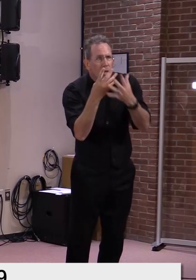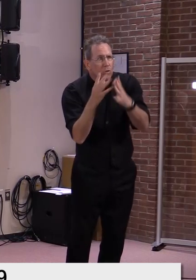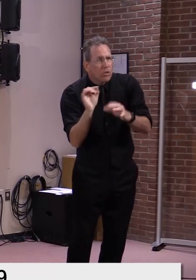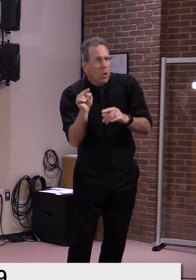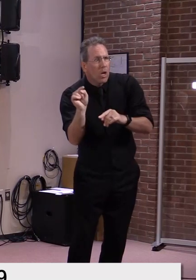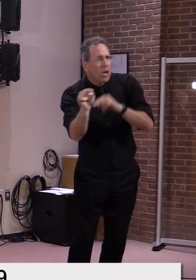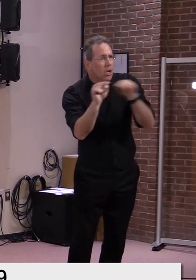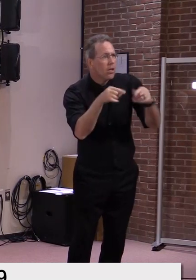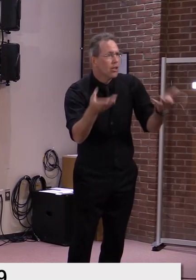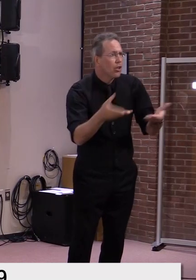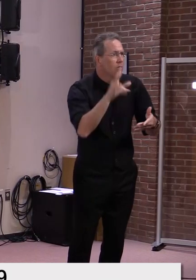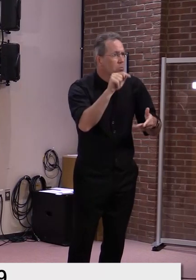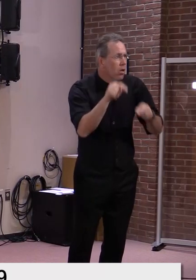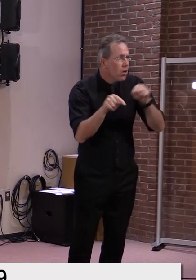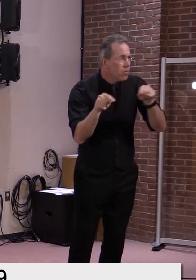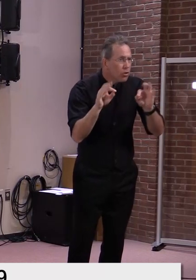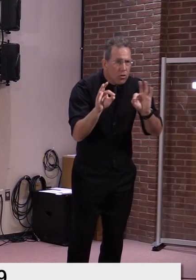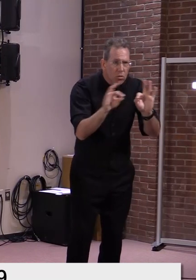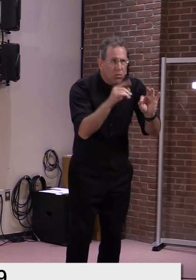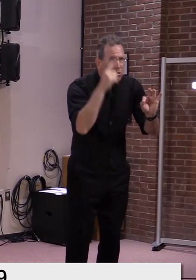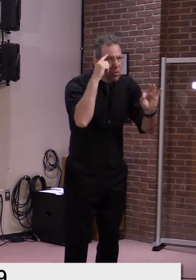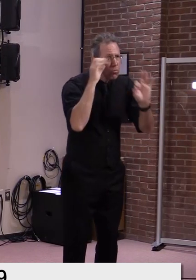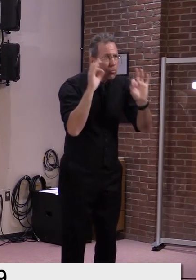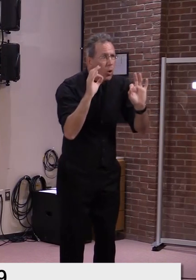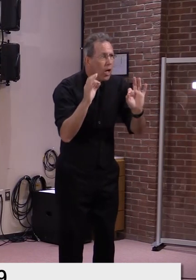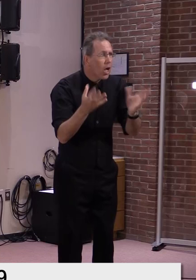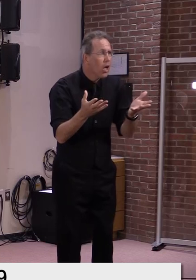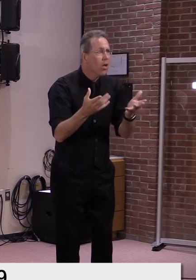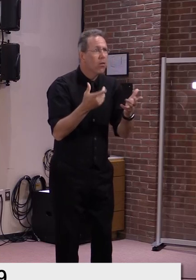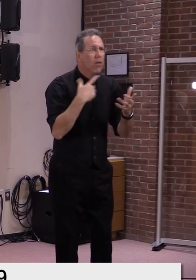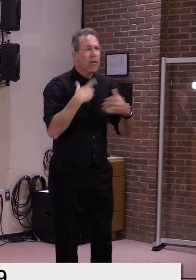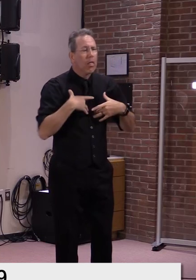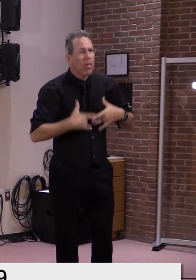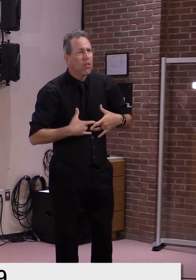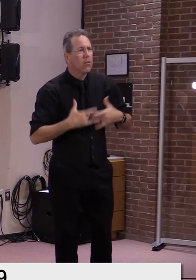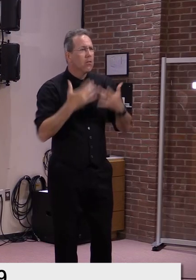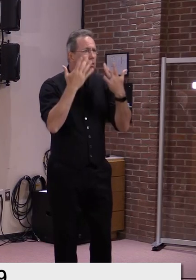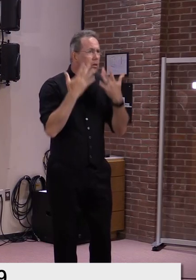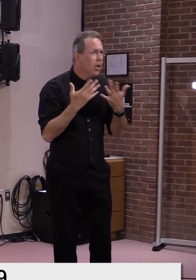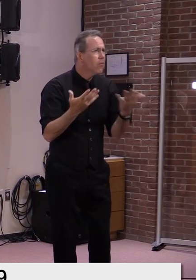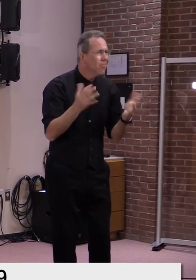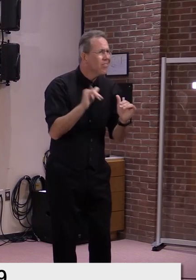may need it in our correctional facilities. We are cognizant